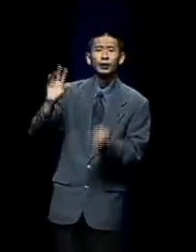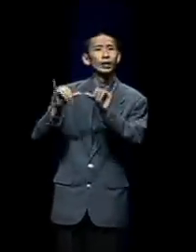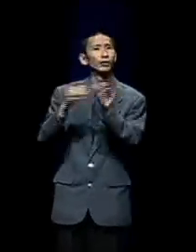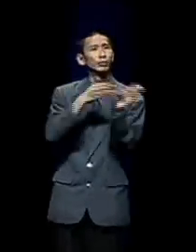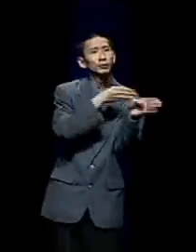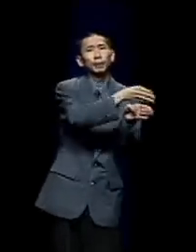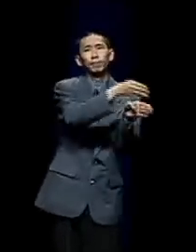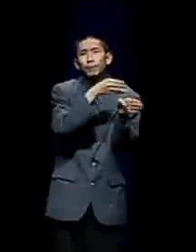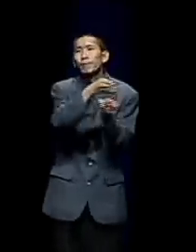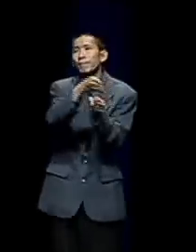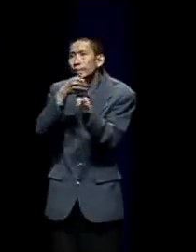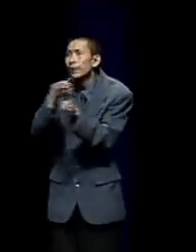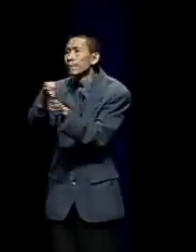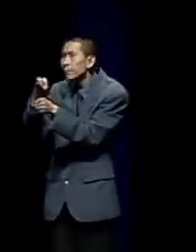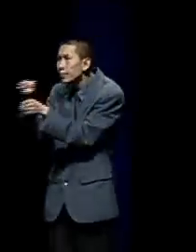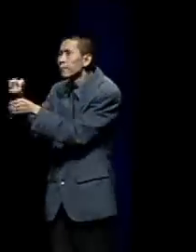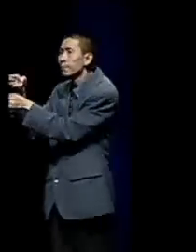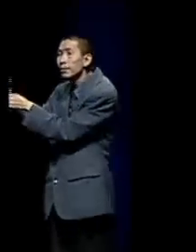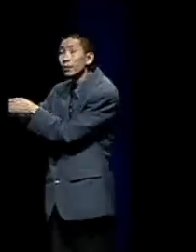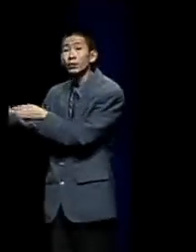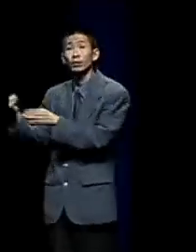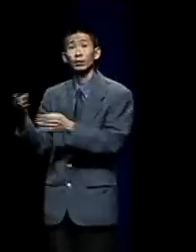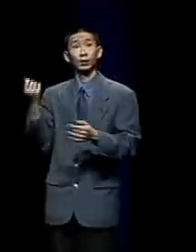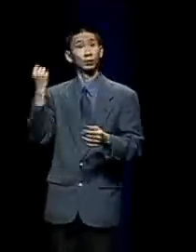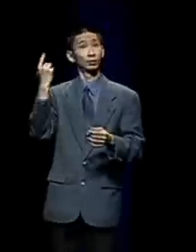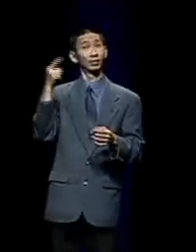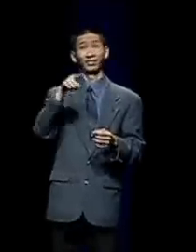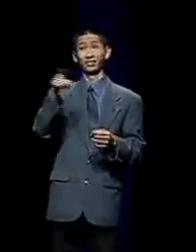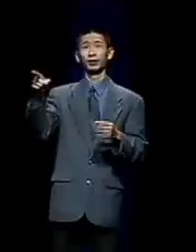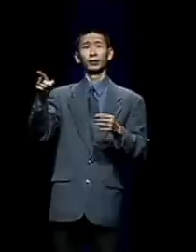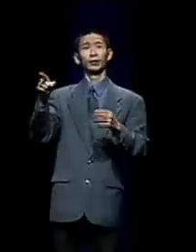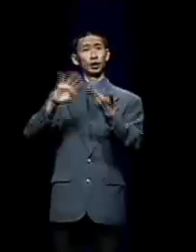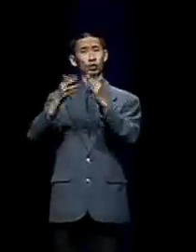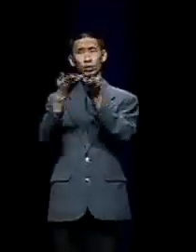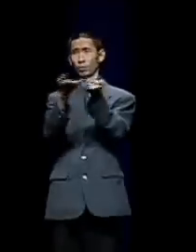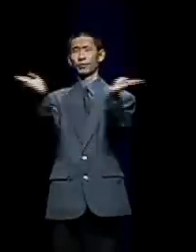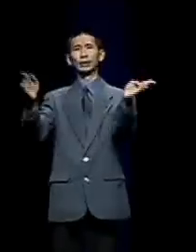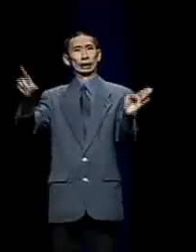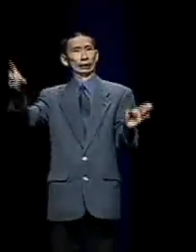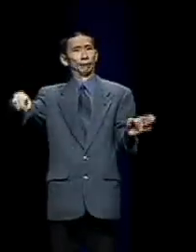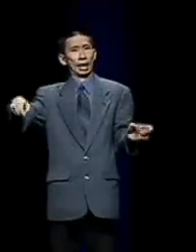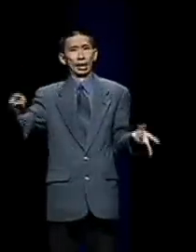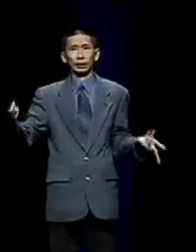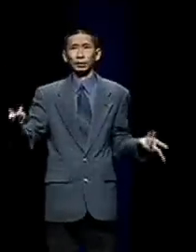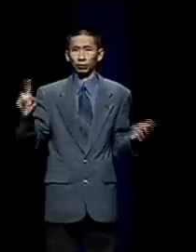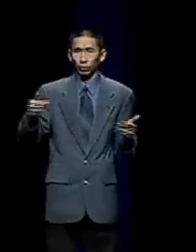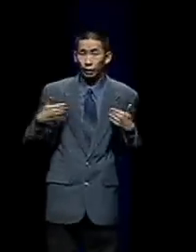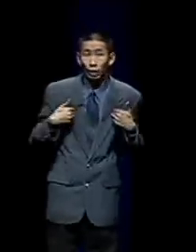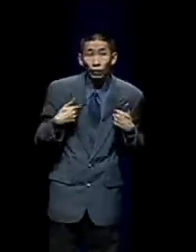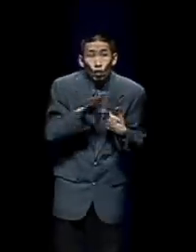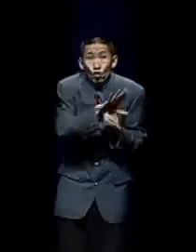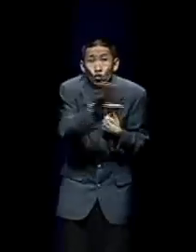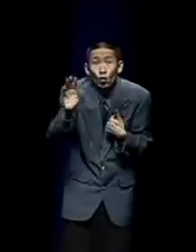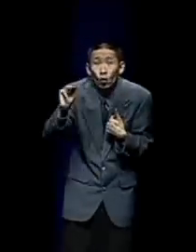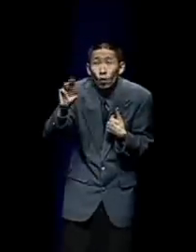Okay? Because the market there demands that kind of classification. I don't know what your market is going to say.